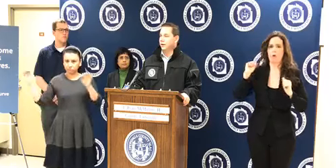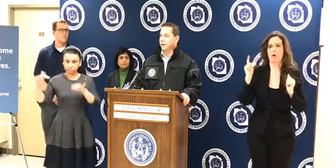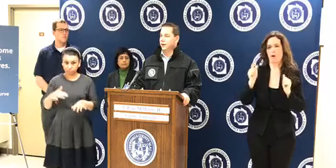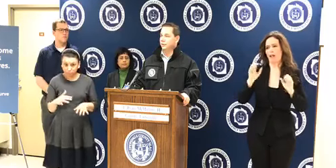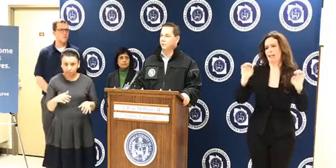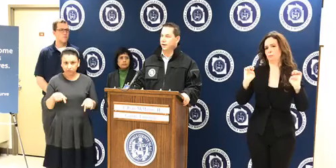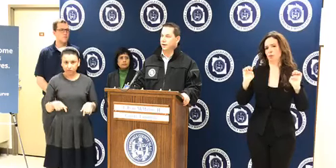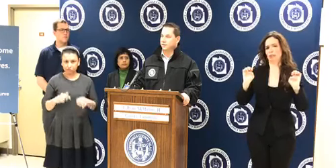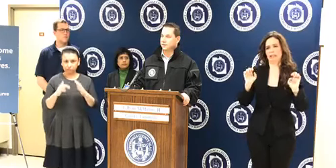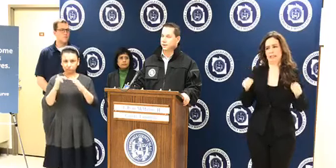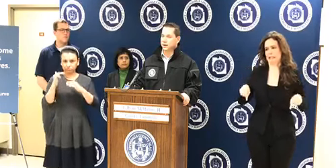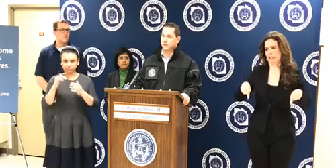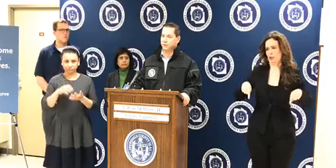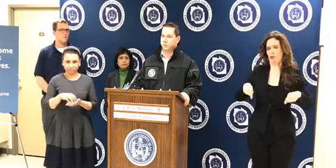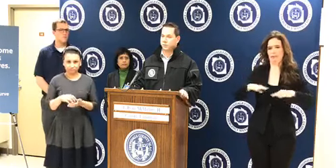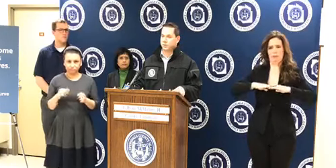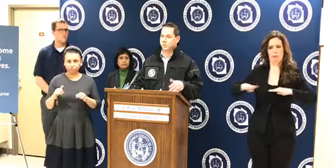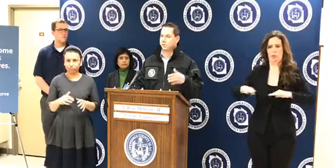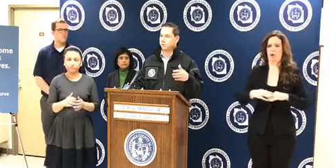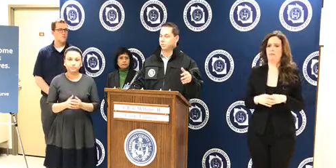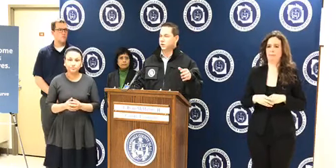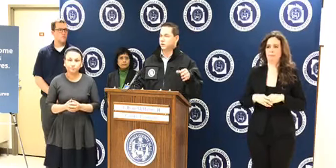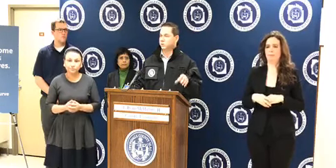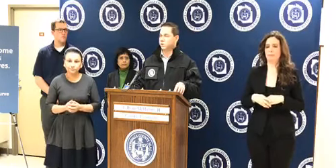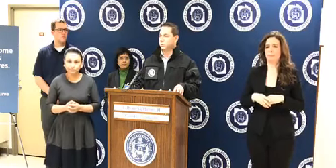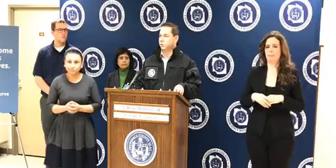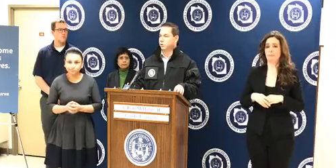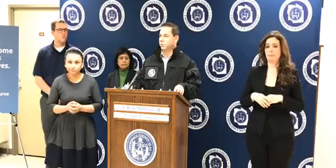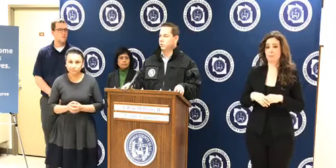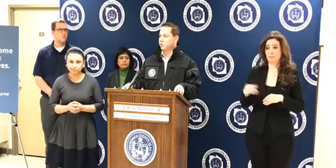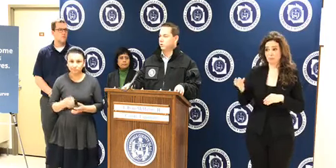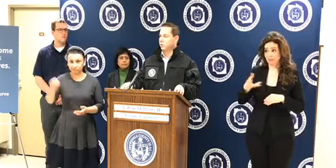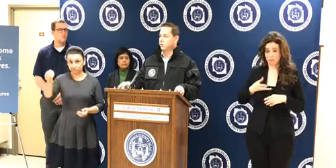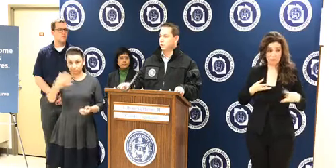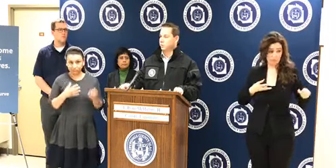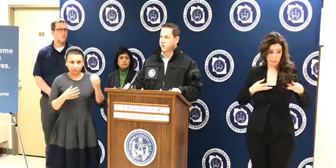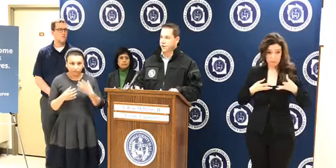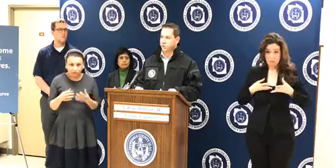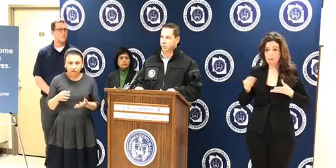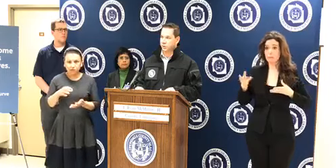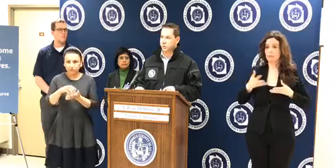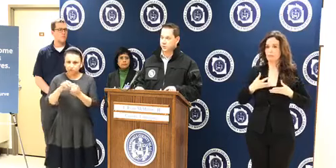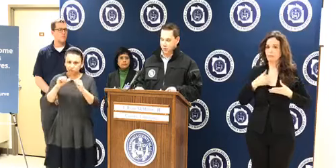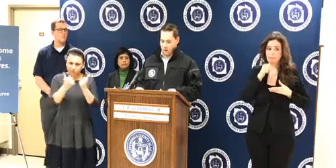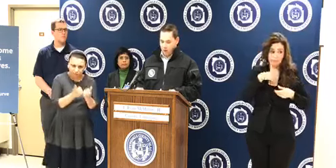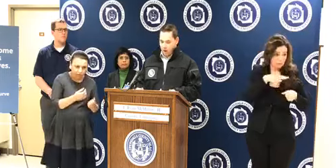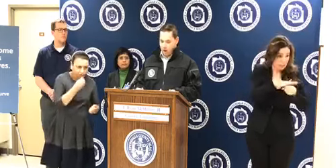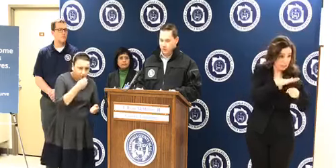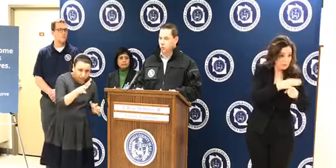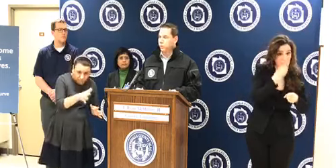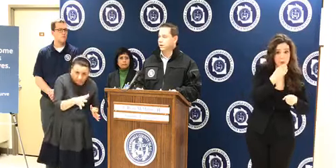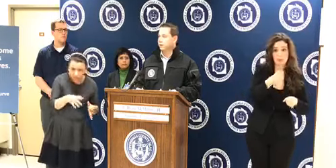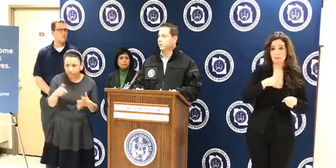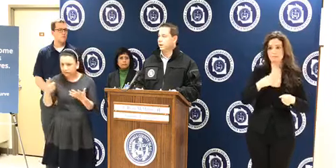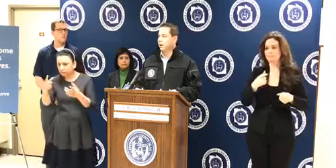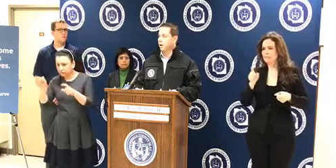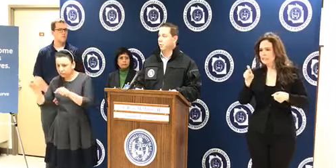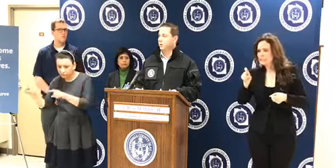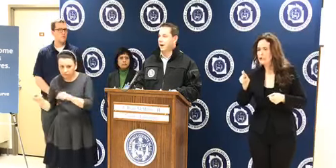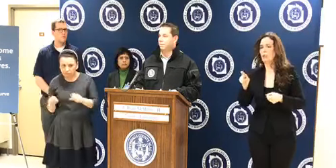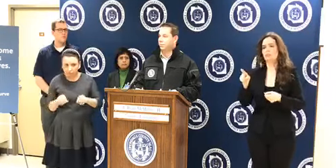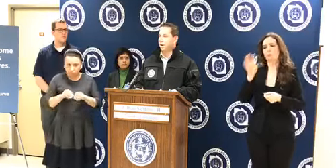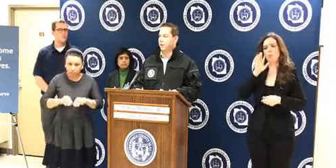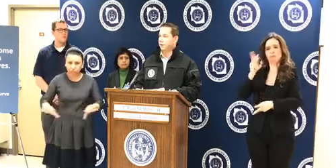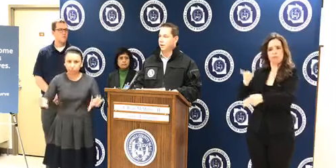get various pieces of information from the community where there's shortages, where there's not shortages, so we can